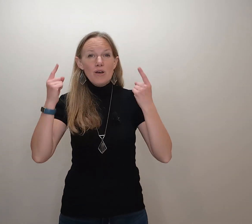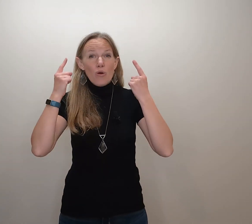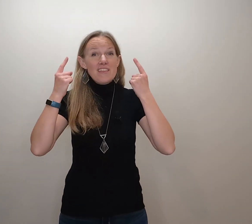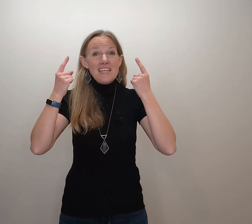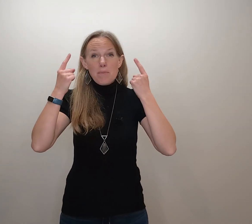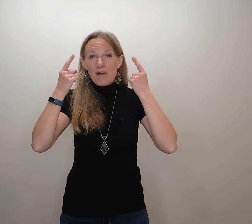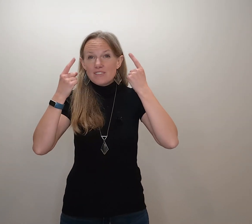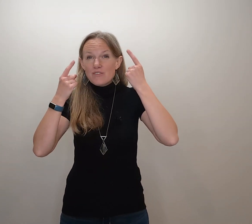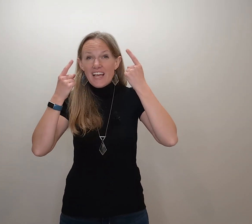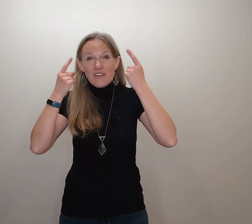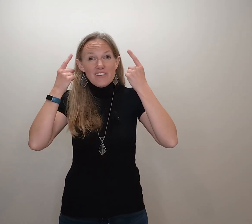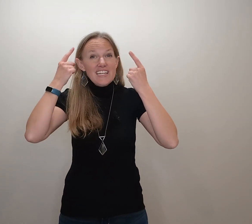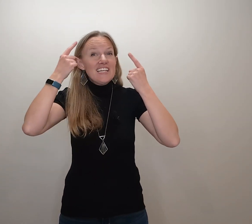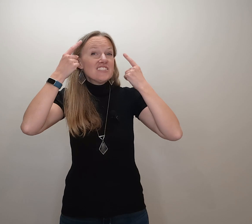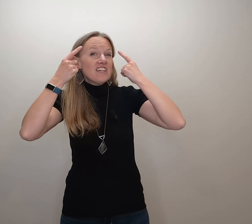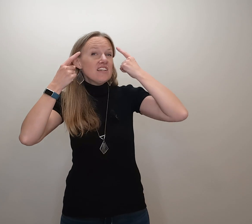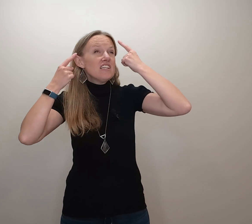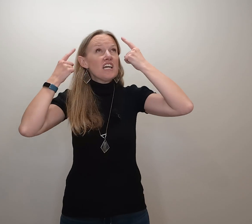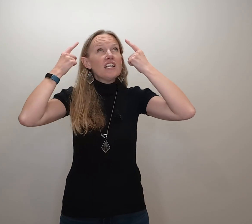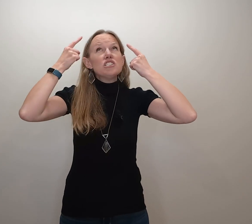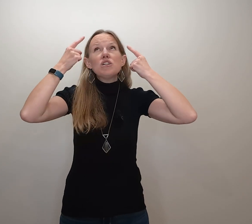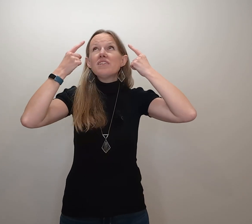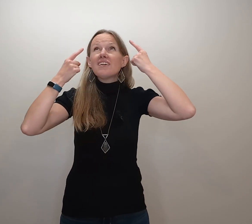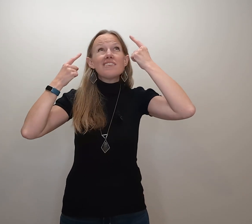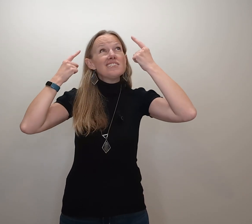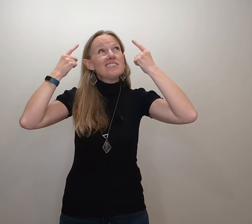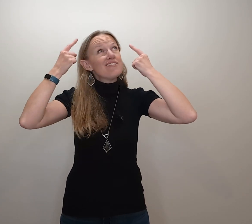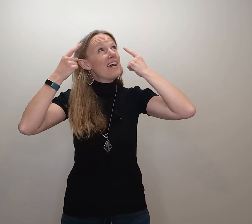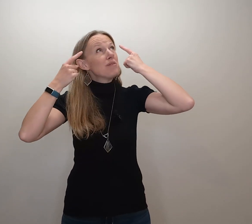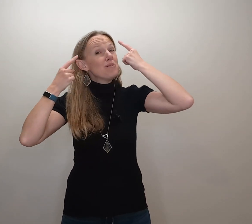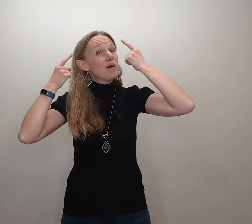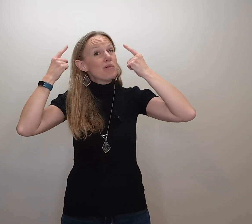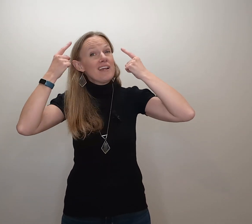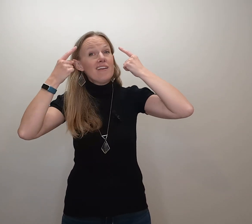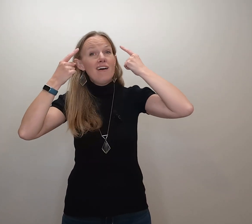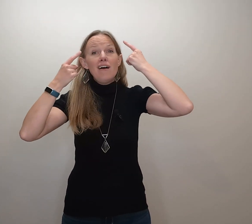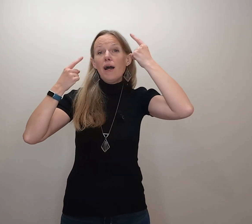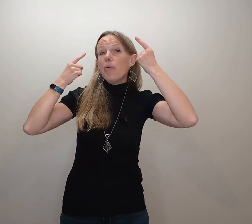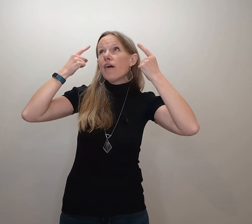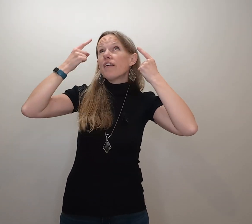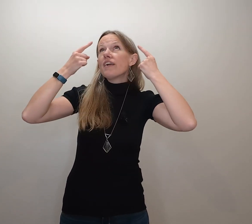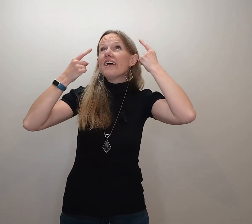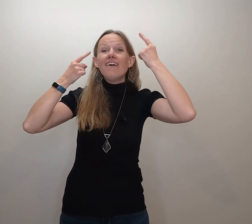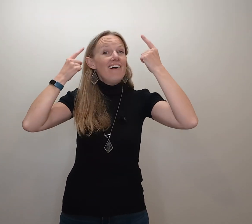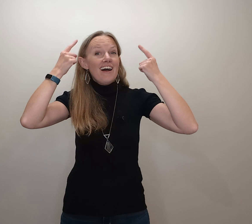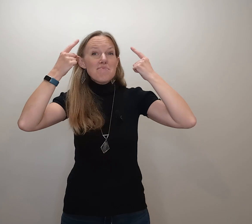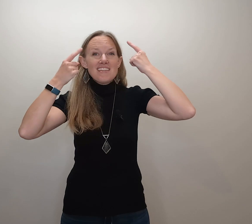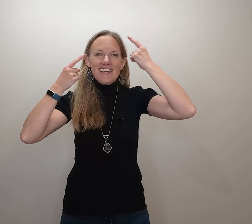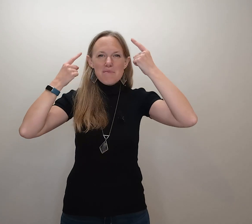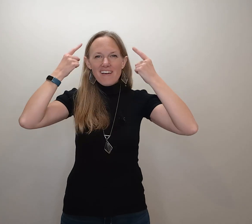or think about. So for that, you have your index finger, and you're kind of showing like there's stuff happening in my brain. I'm pondering it. I'm thinking about